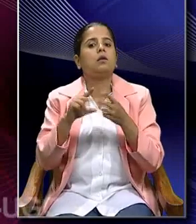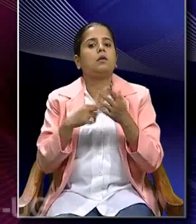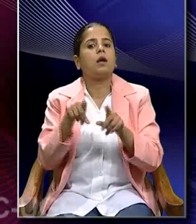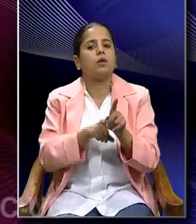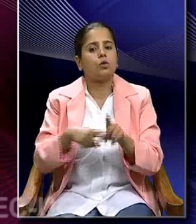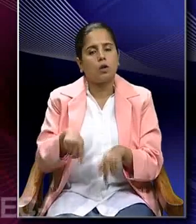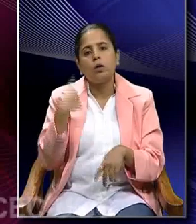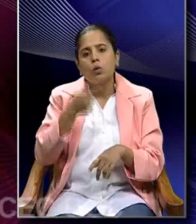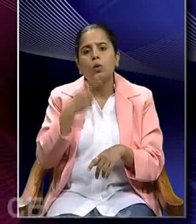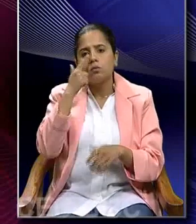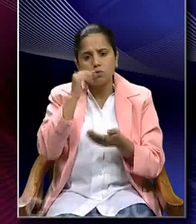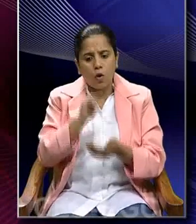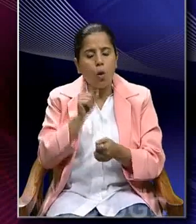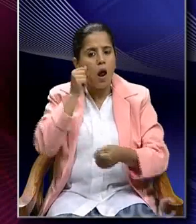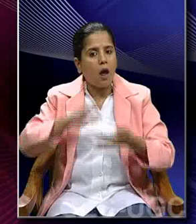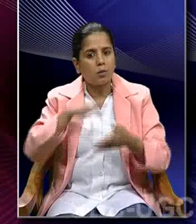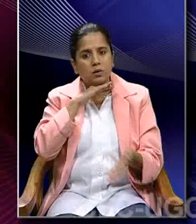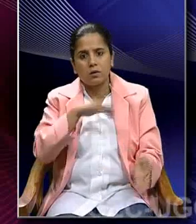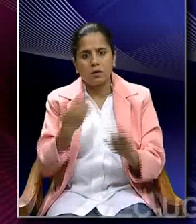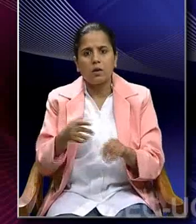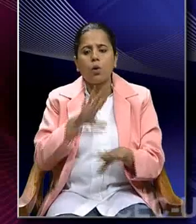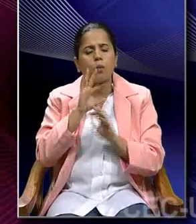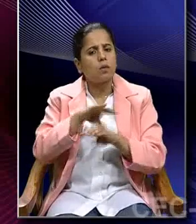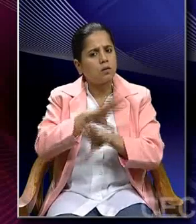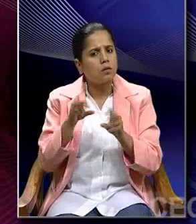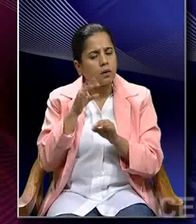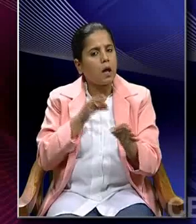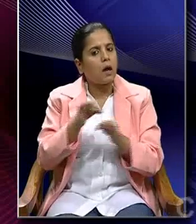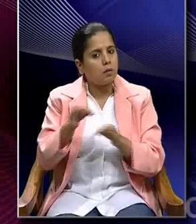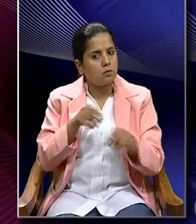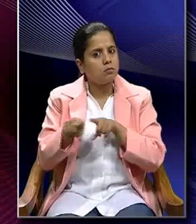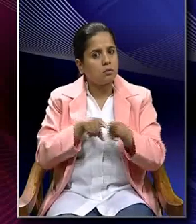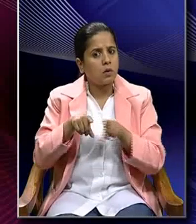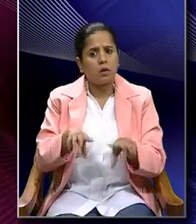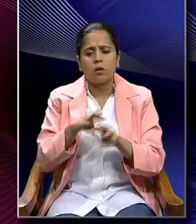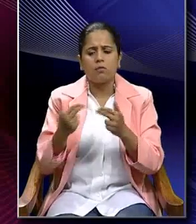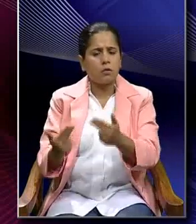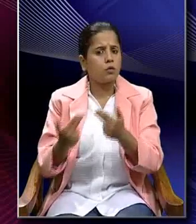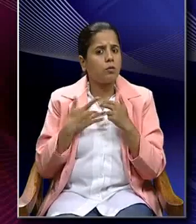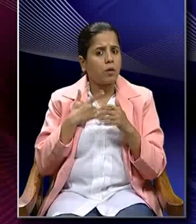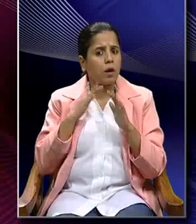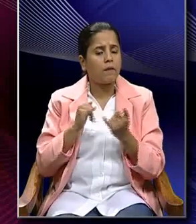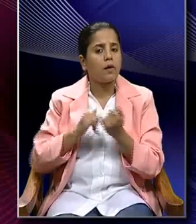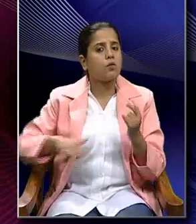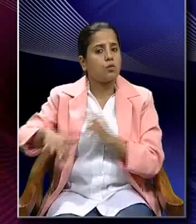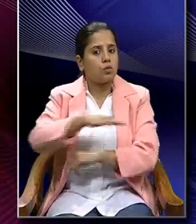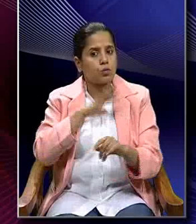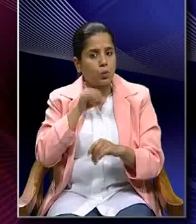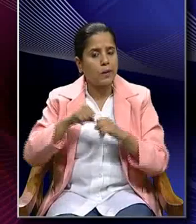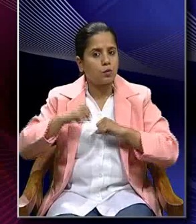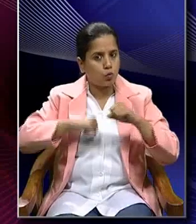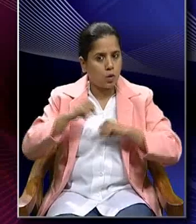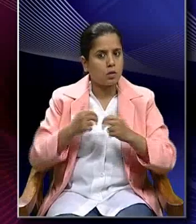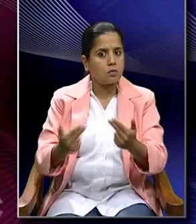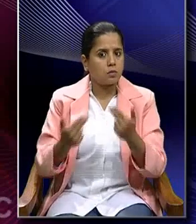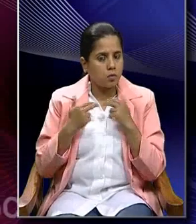child widow is extremely illustrative. It tells us a lot about social structure as